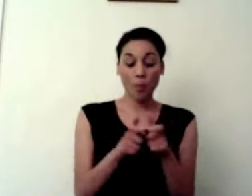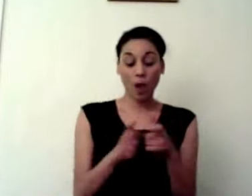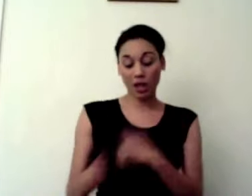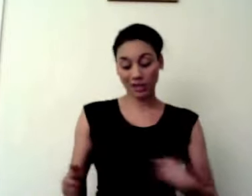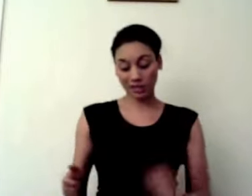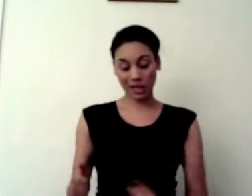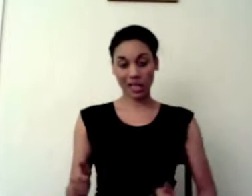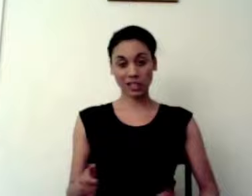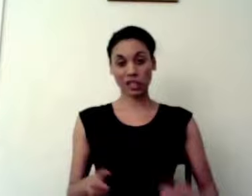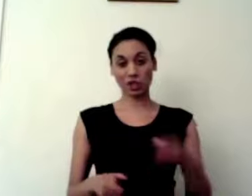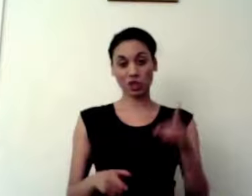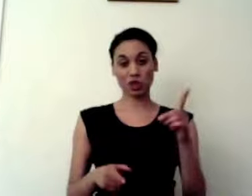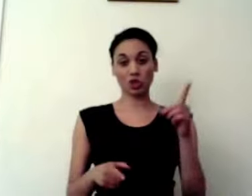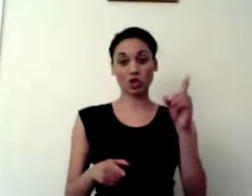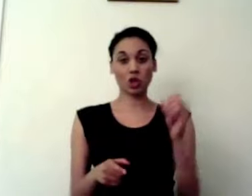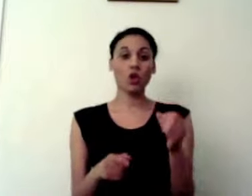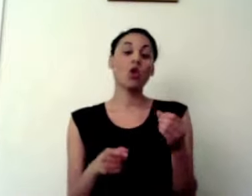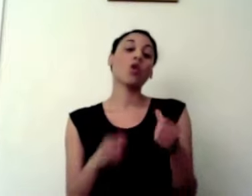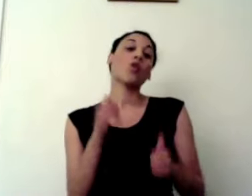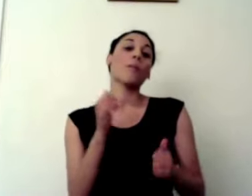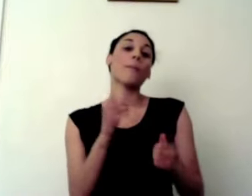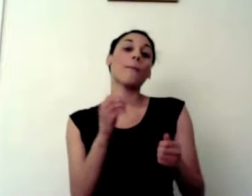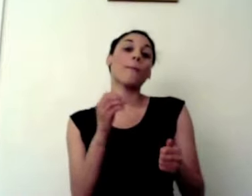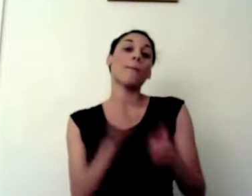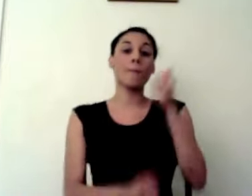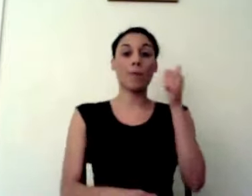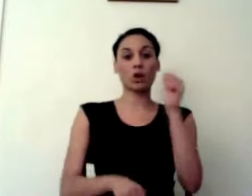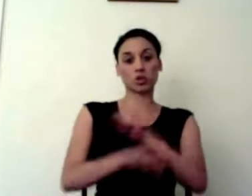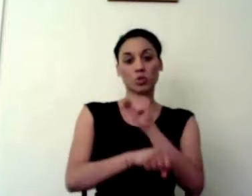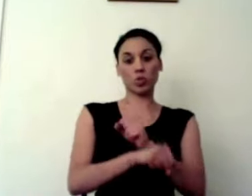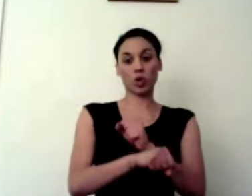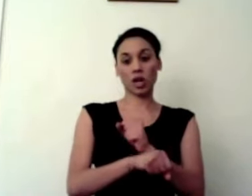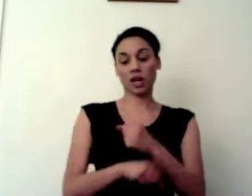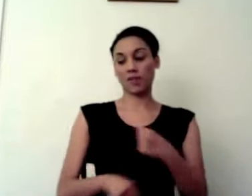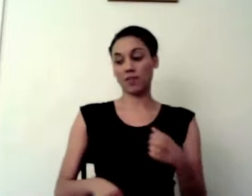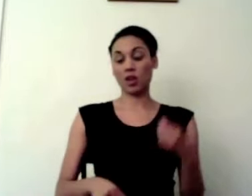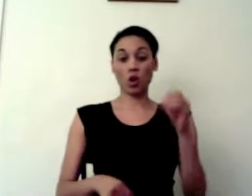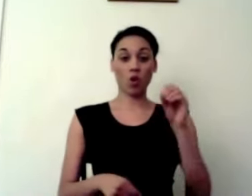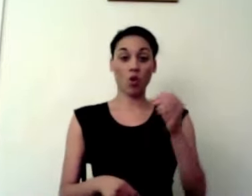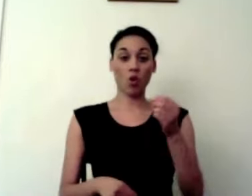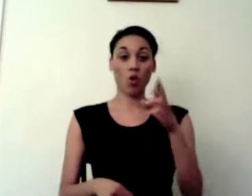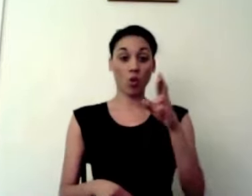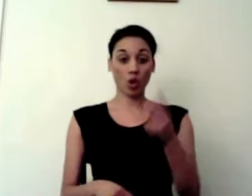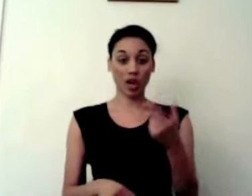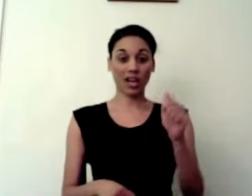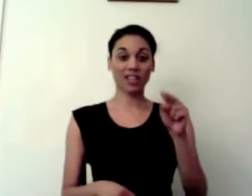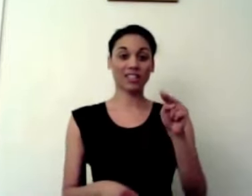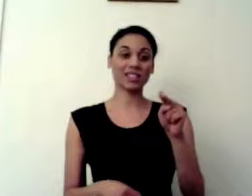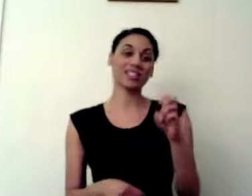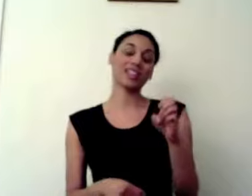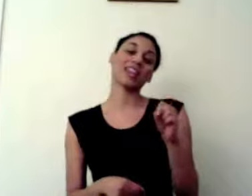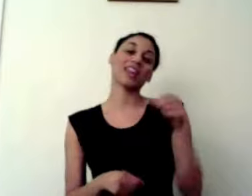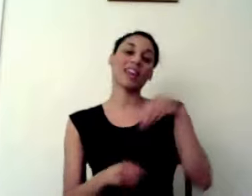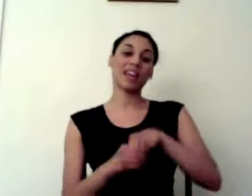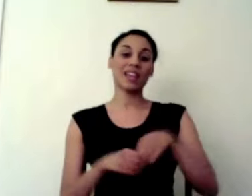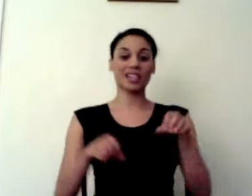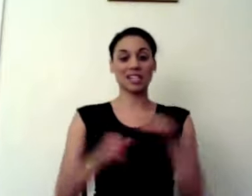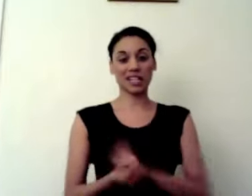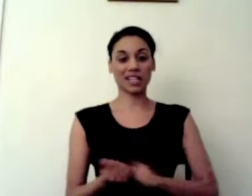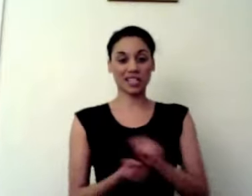in the digestive system. And in that time, when the food is in the digestive system and in the